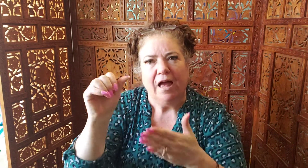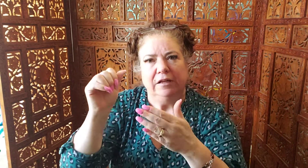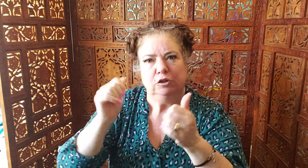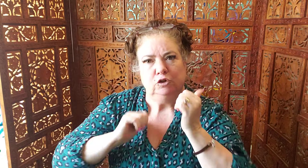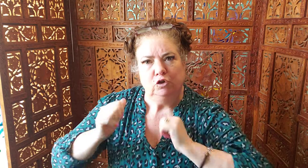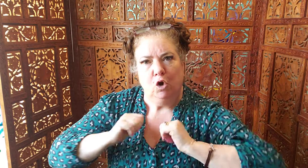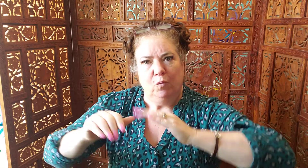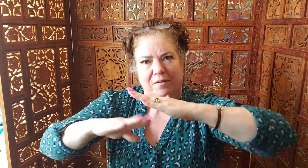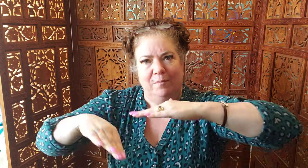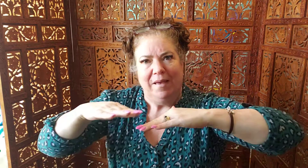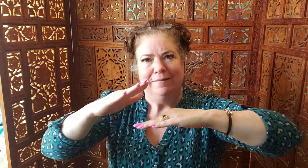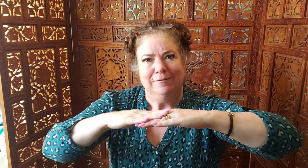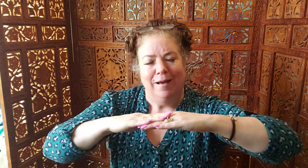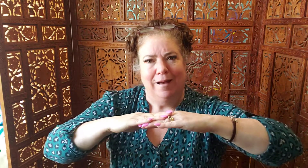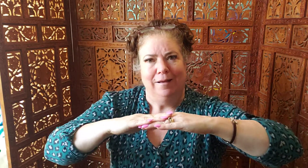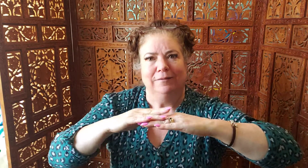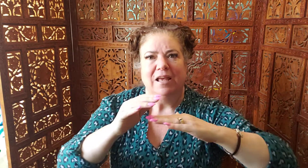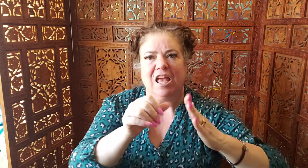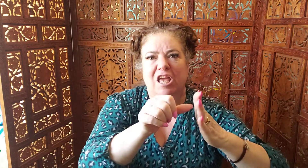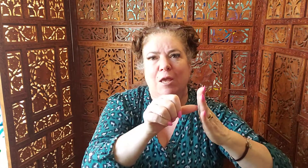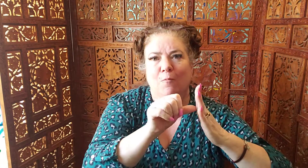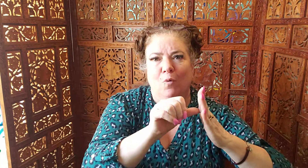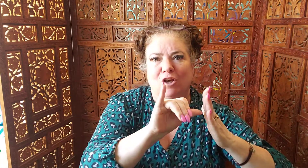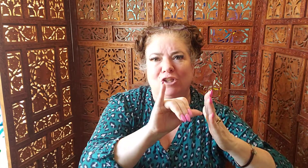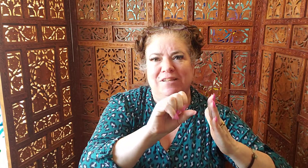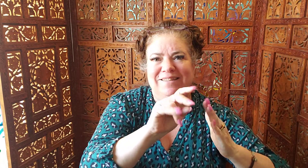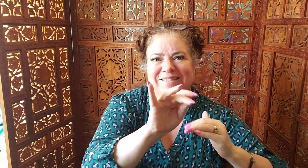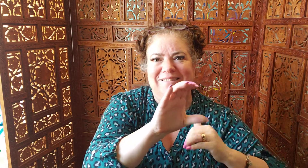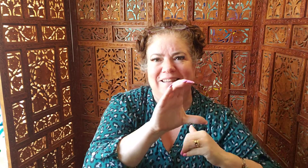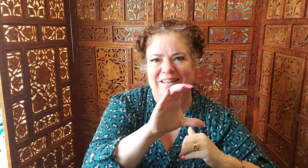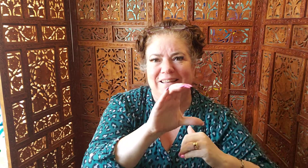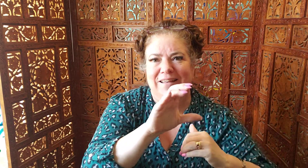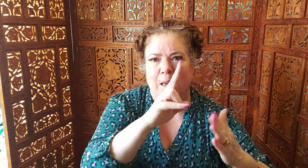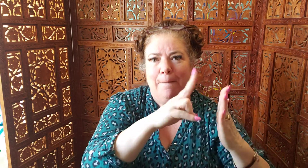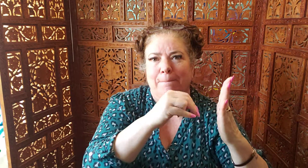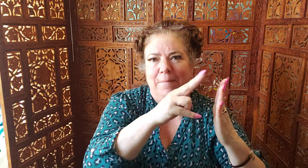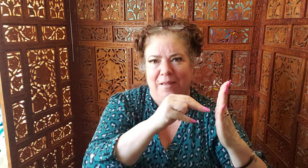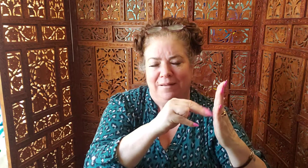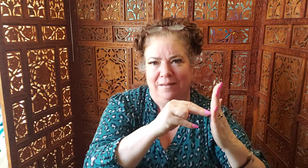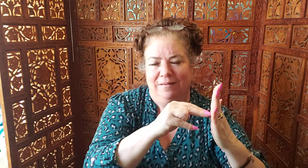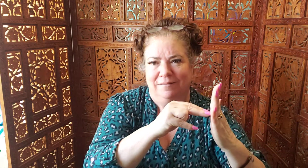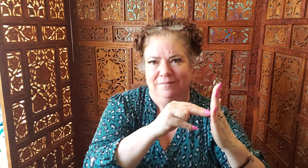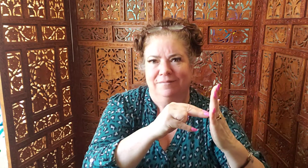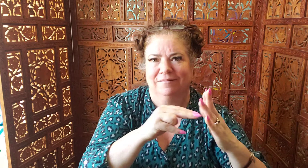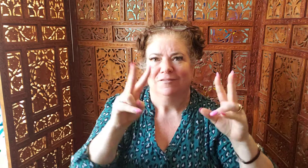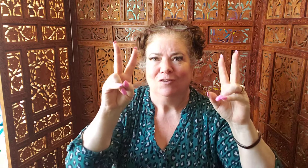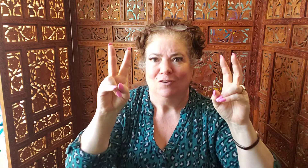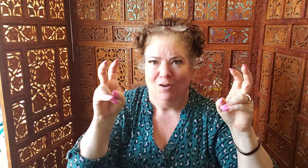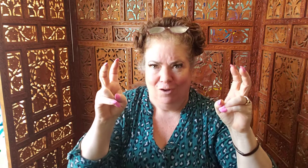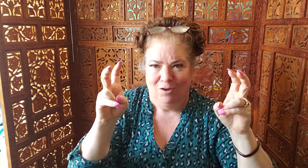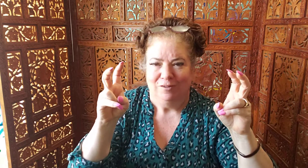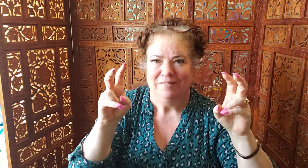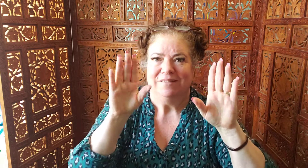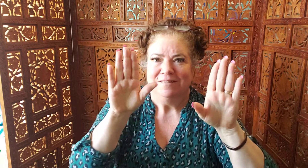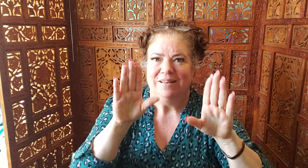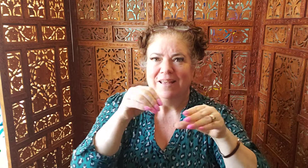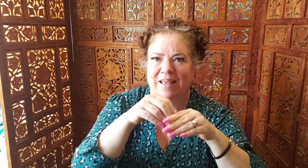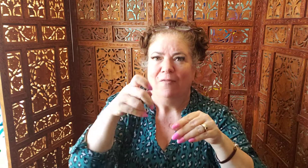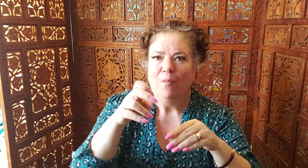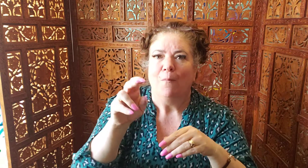Sondheim juxtaposed the life of 19th century painter Georges Seurat with that of his great-grandson, Georges,